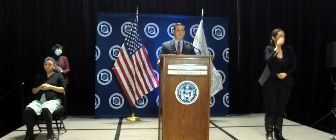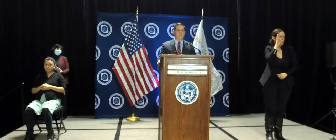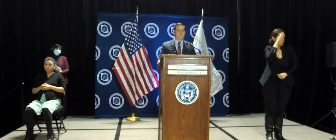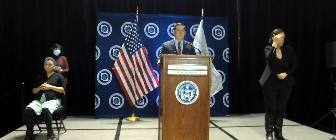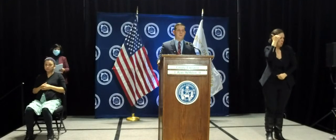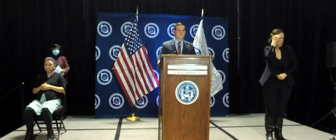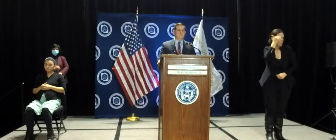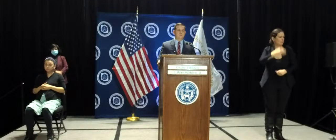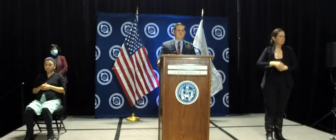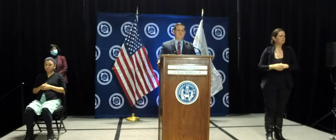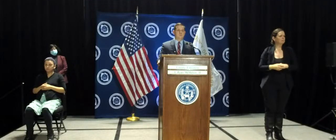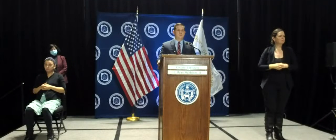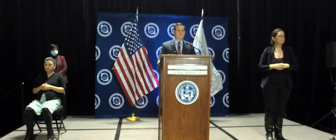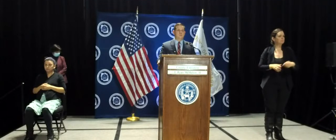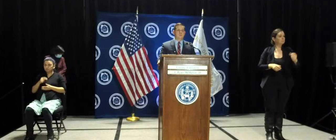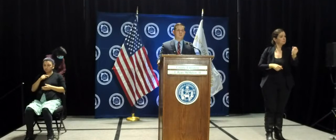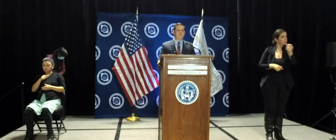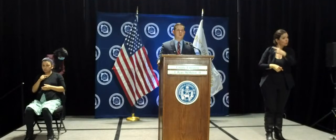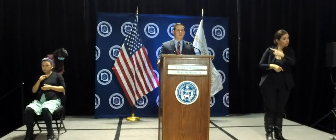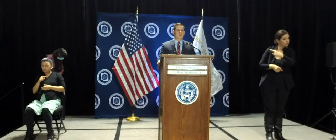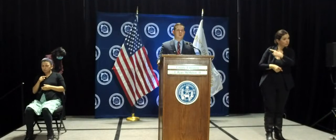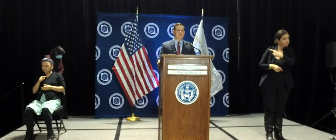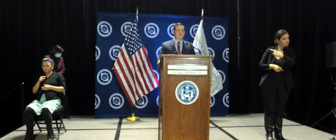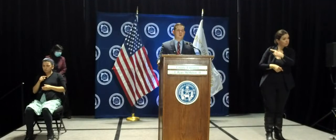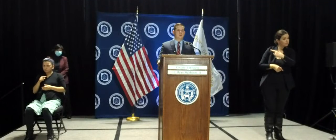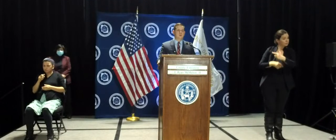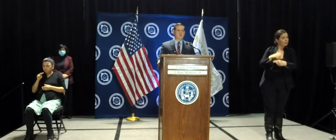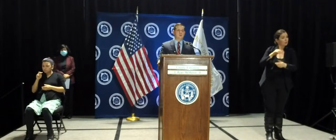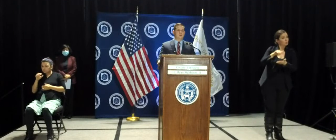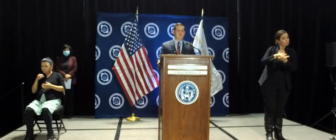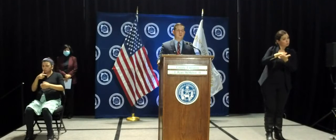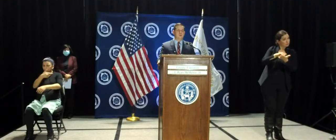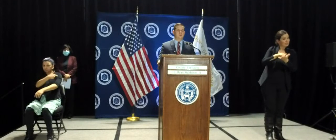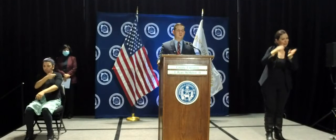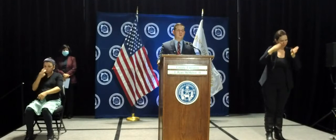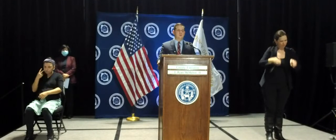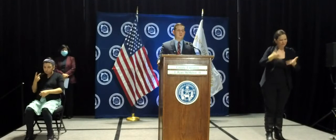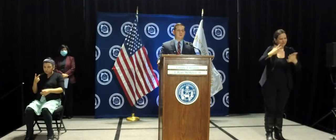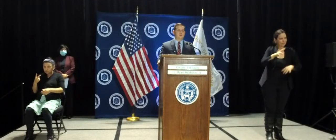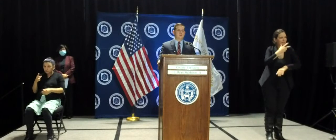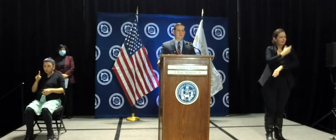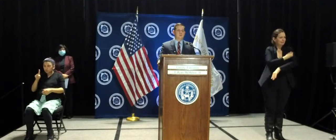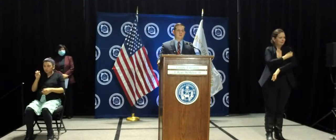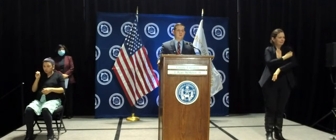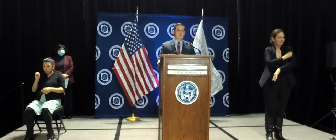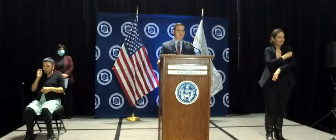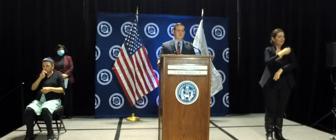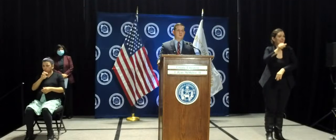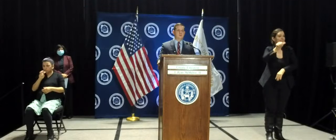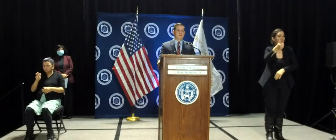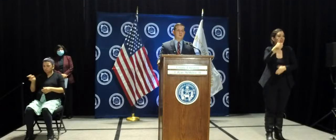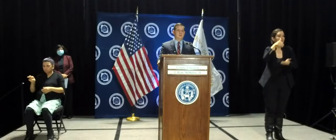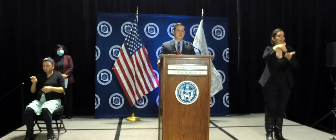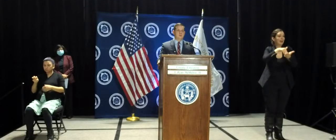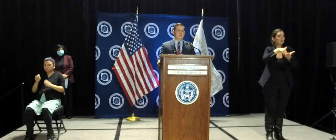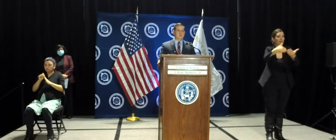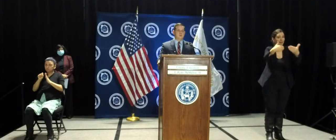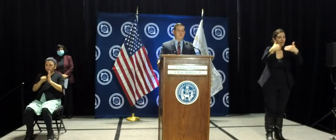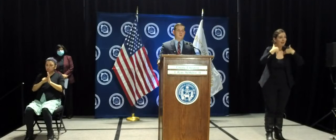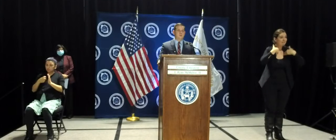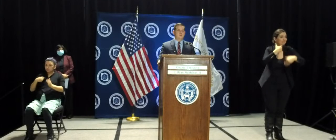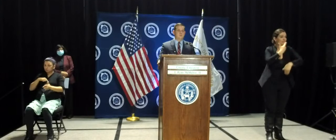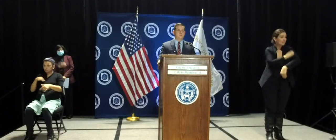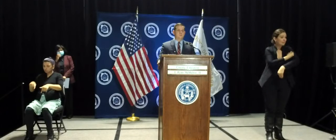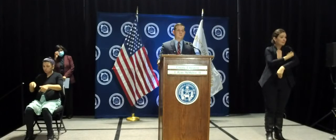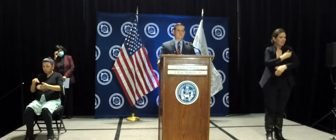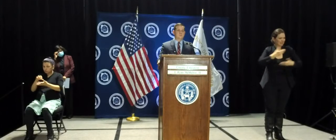begun. So when you see someone in New York City getting the vaccine and 10,000 being given out in the state today and no one in Onondaga County or Central New York will